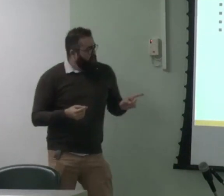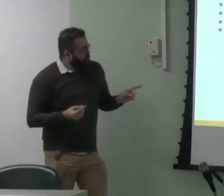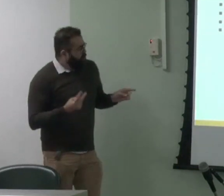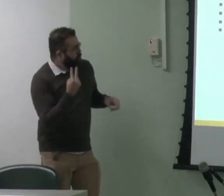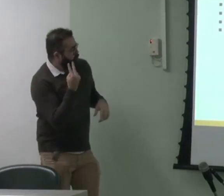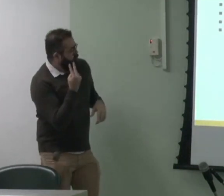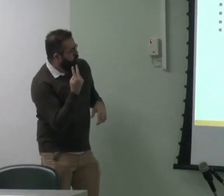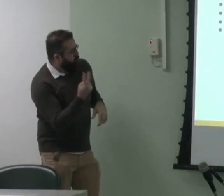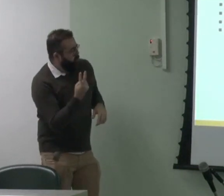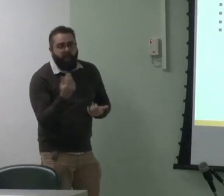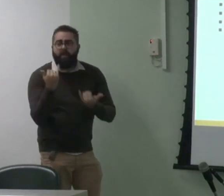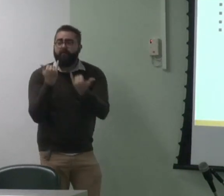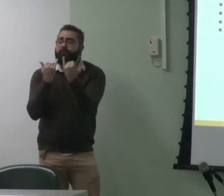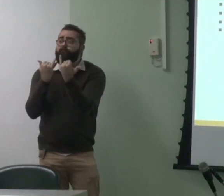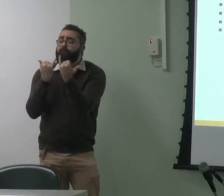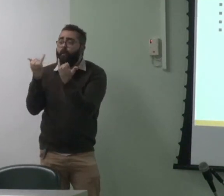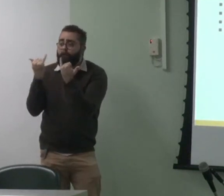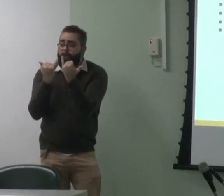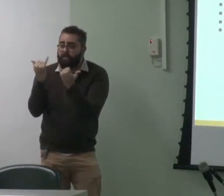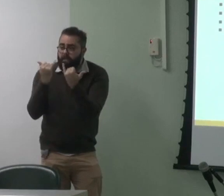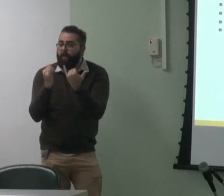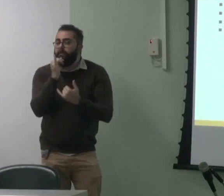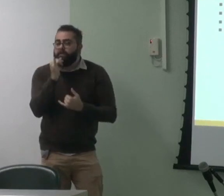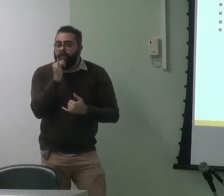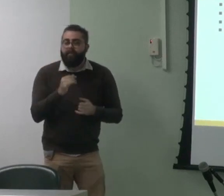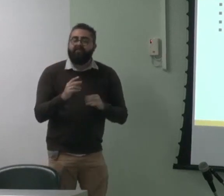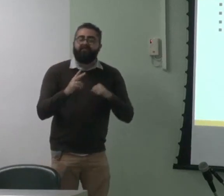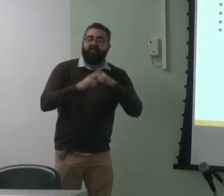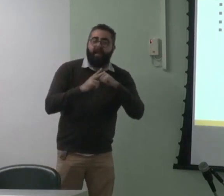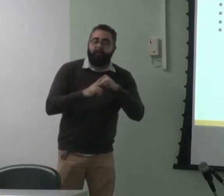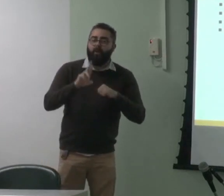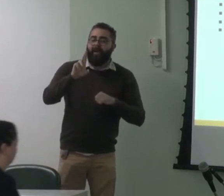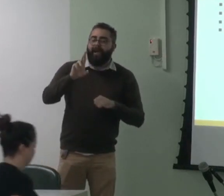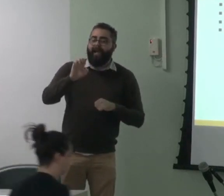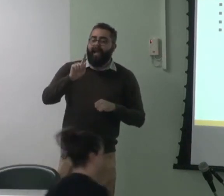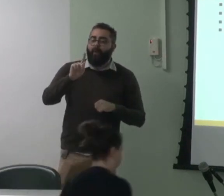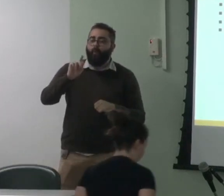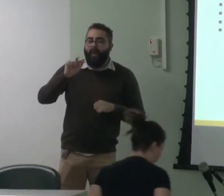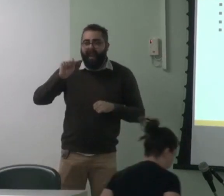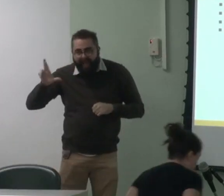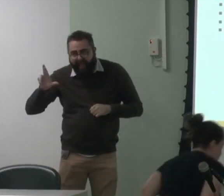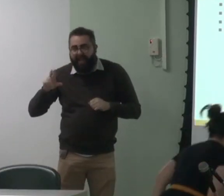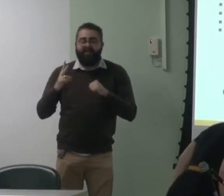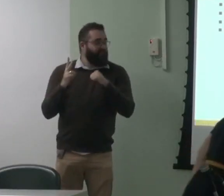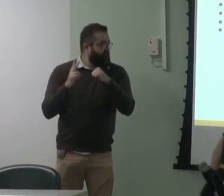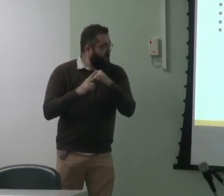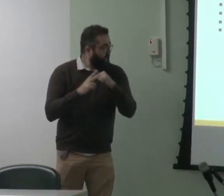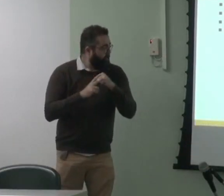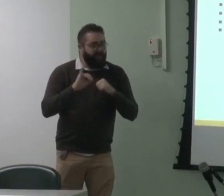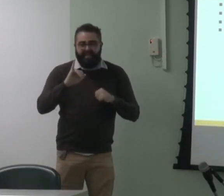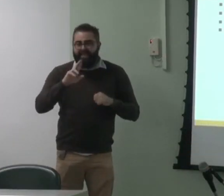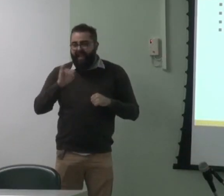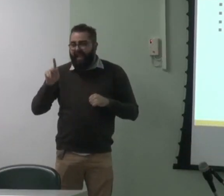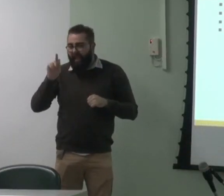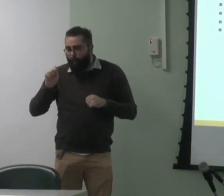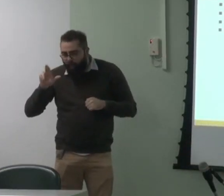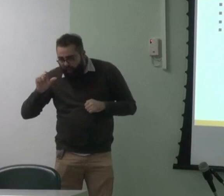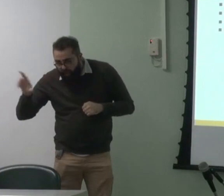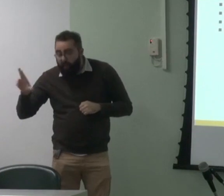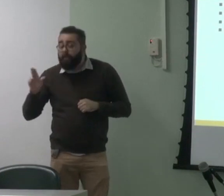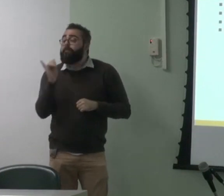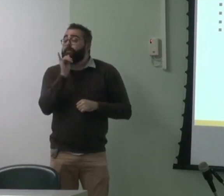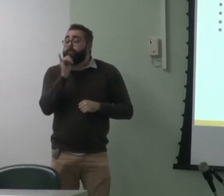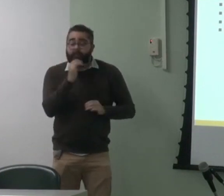be read as labels, simply telling us what the form is. In the Portuguese